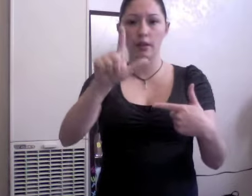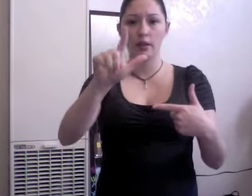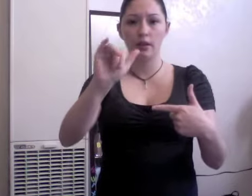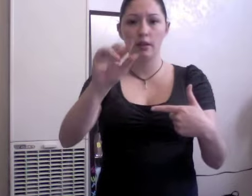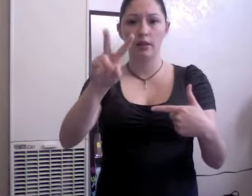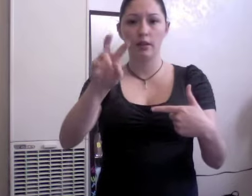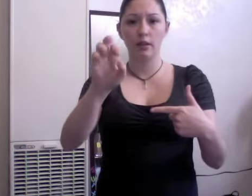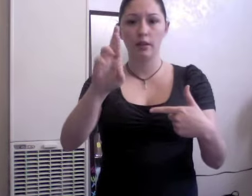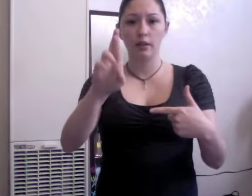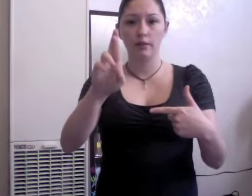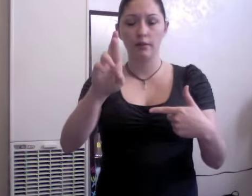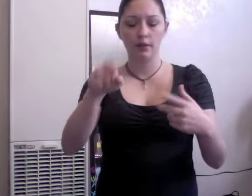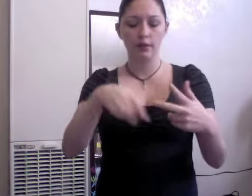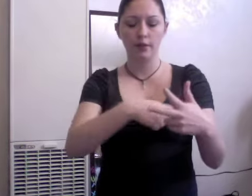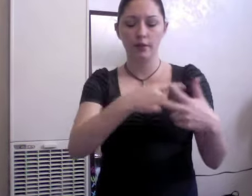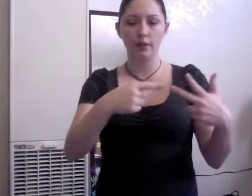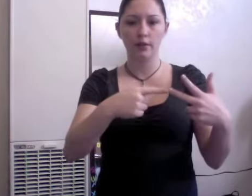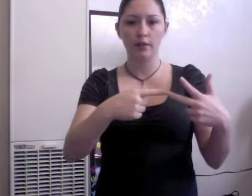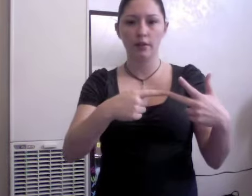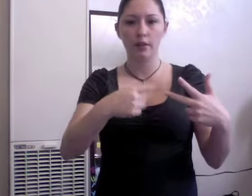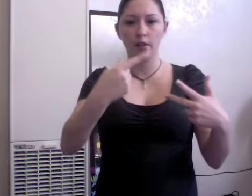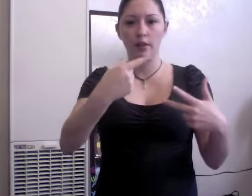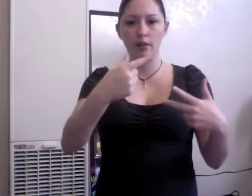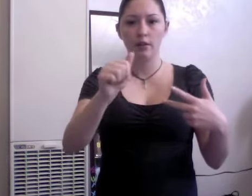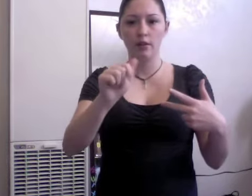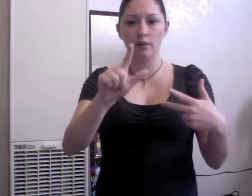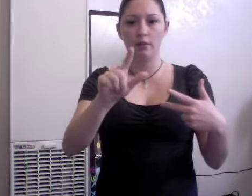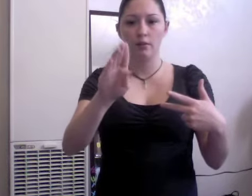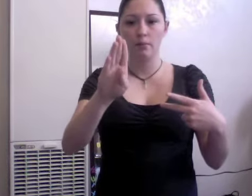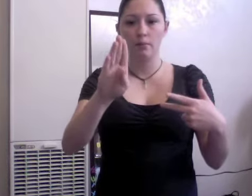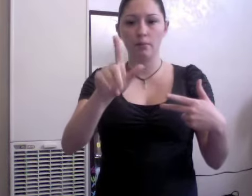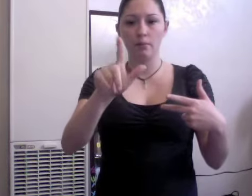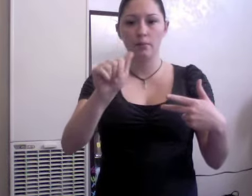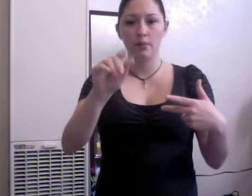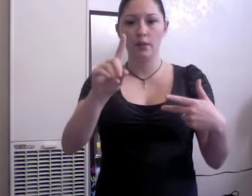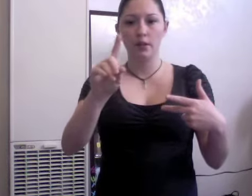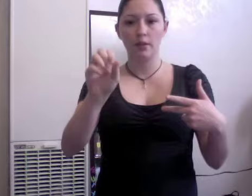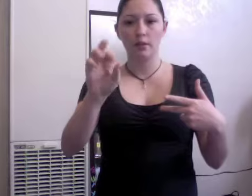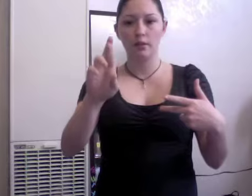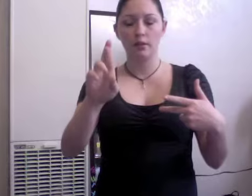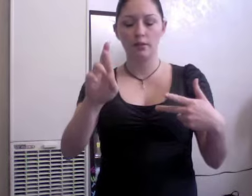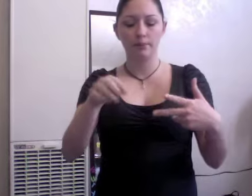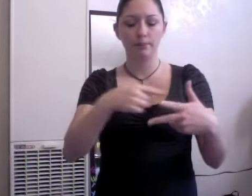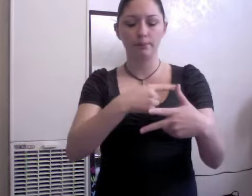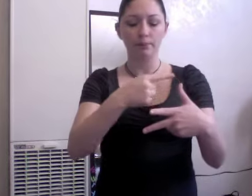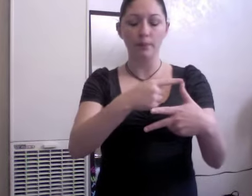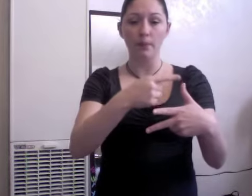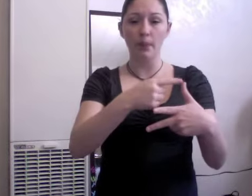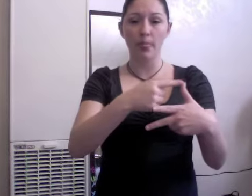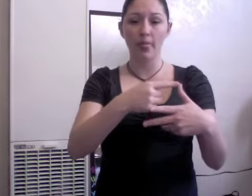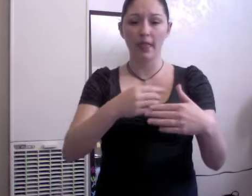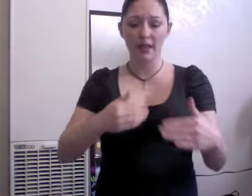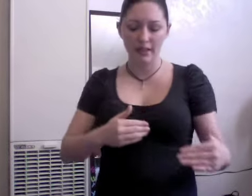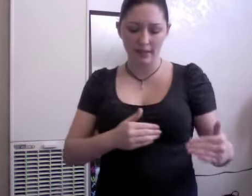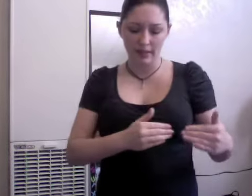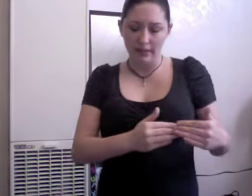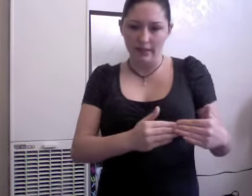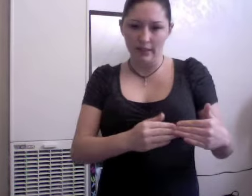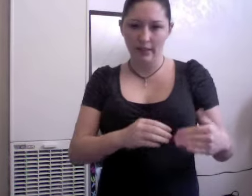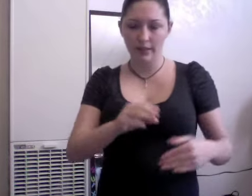gallbladder. Now, the pancreas is located right near your small intestine, and it again secretes digestive enzymes that are released